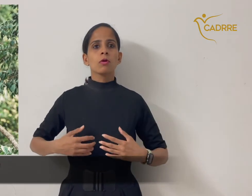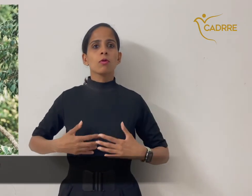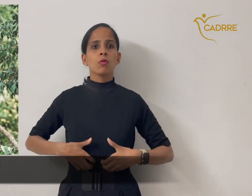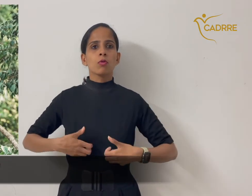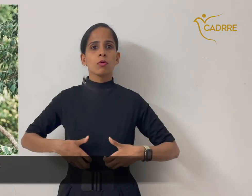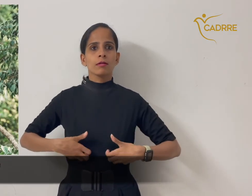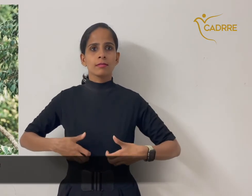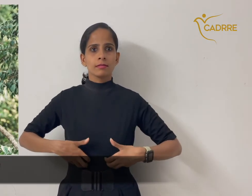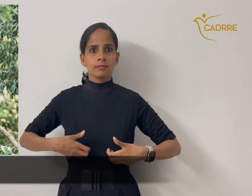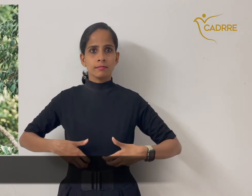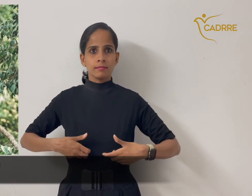chimpanzee,